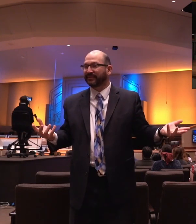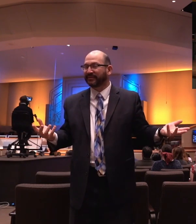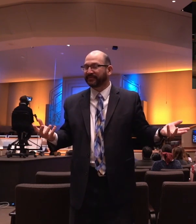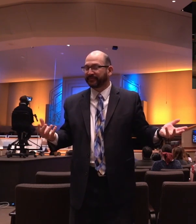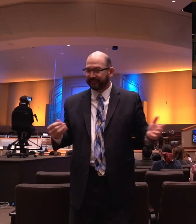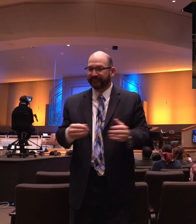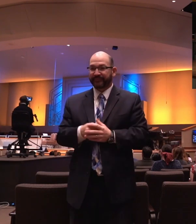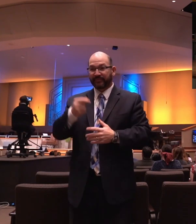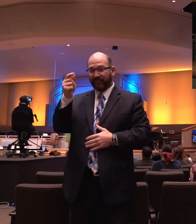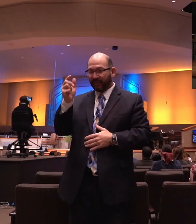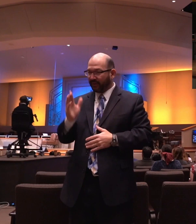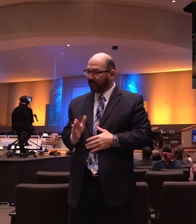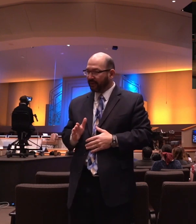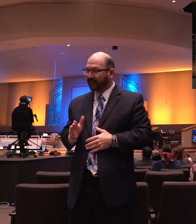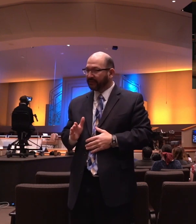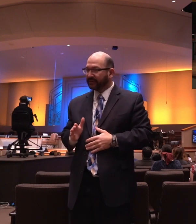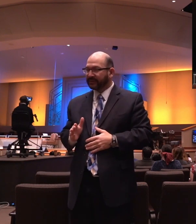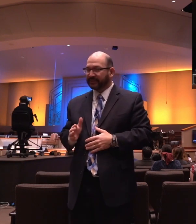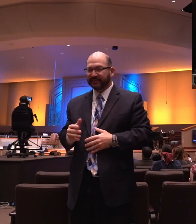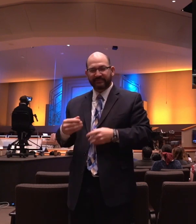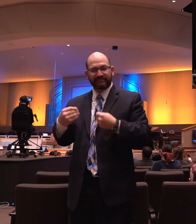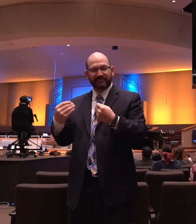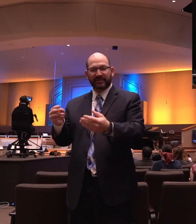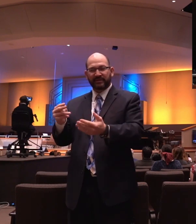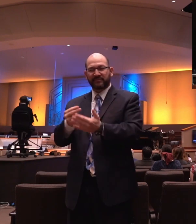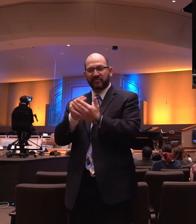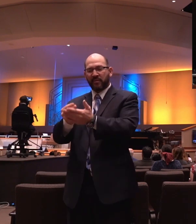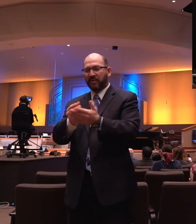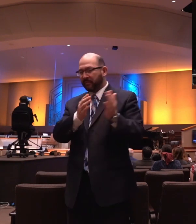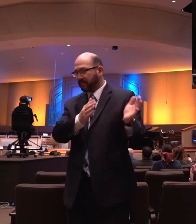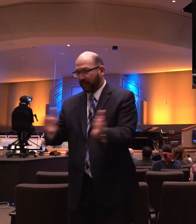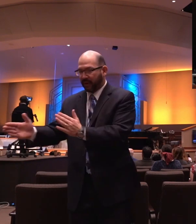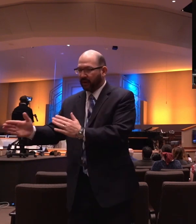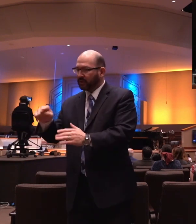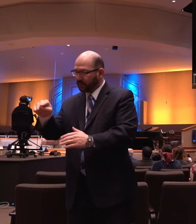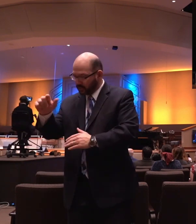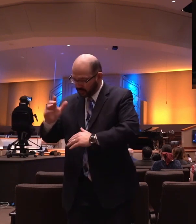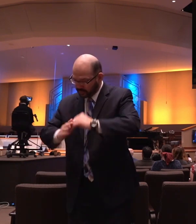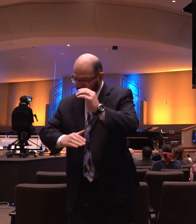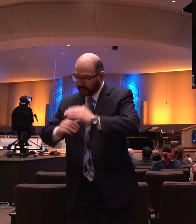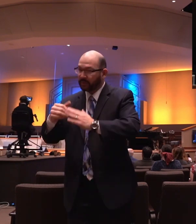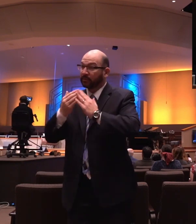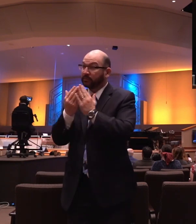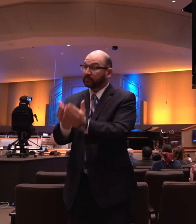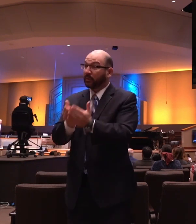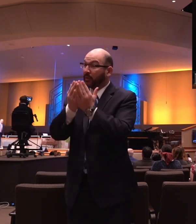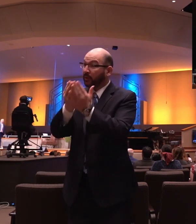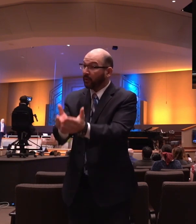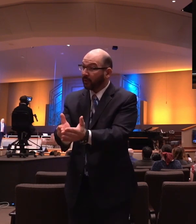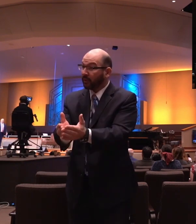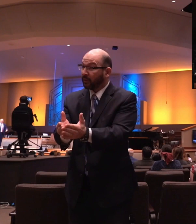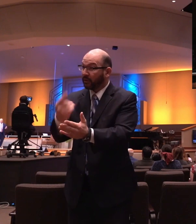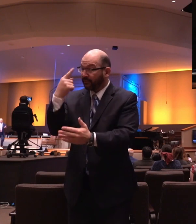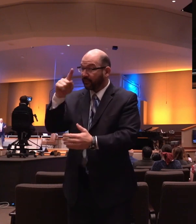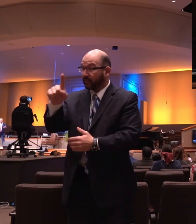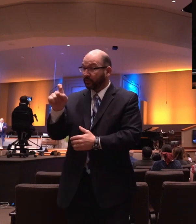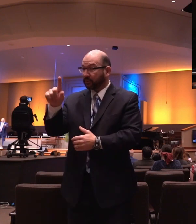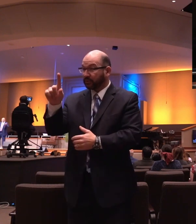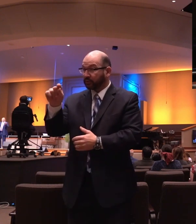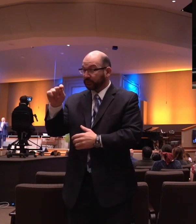And so God gave to Noah a plan. He said, I want you to build an ark. And for 120